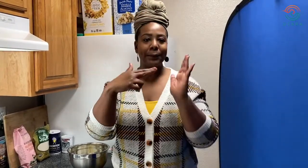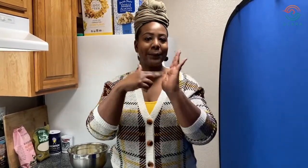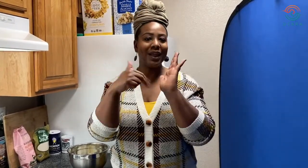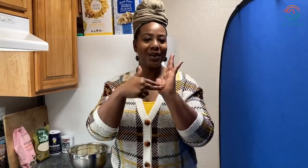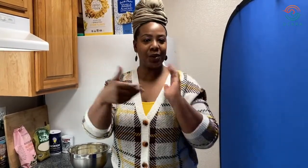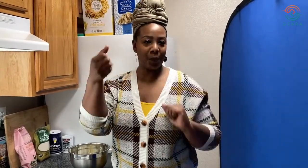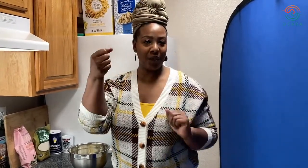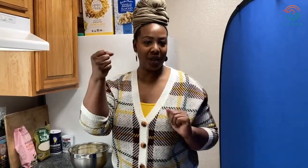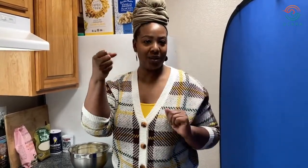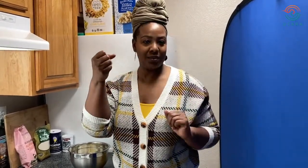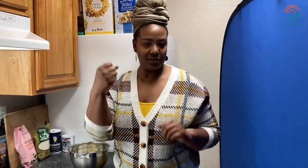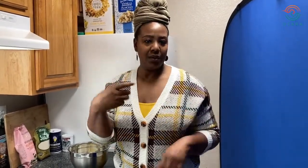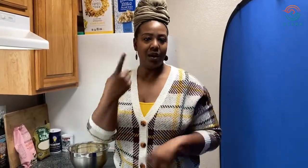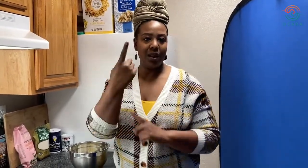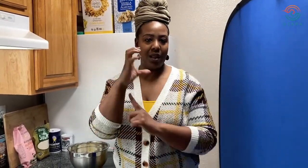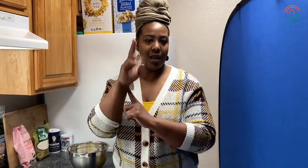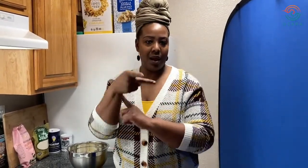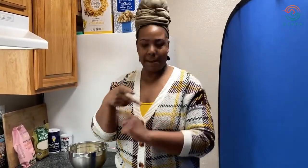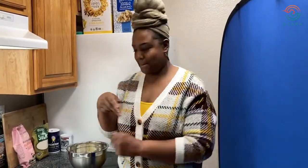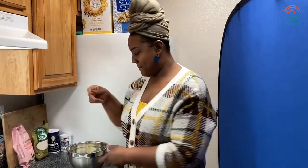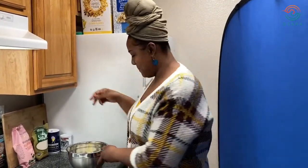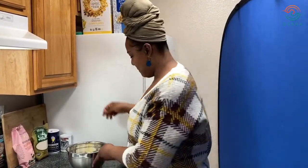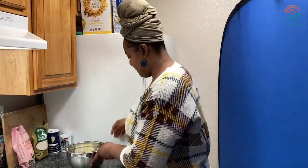we'll be using buttermilk, 1/2 cup.